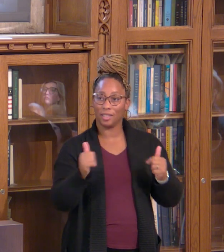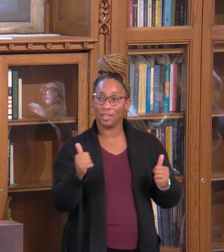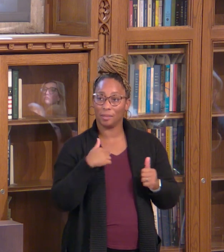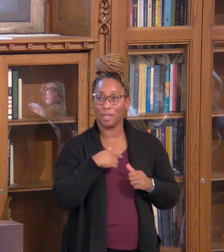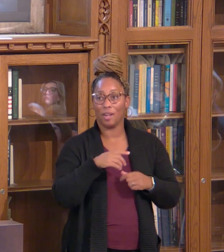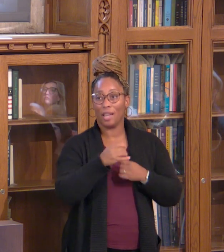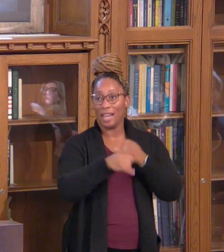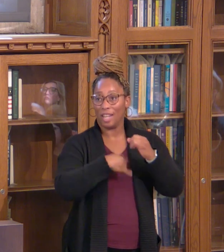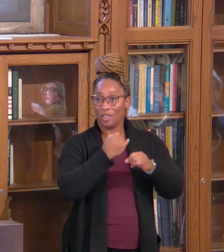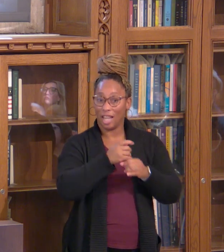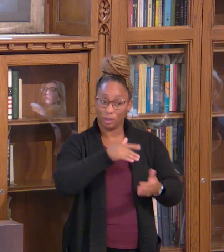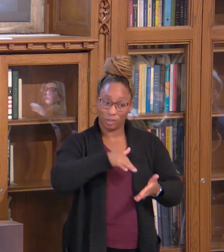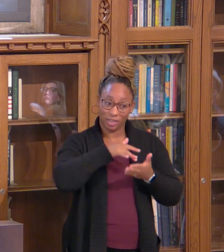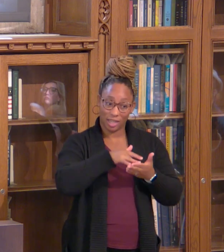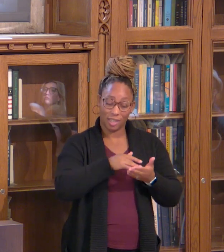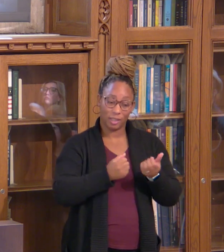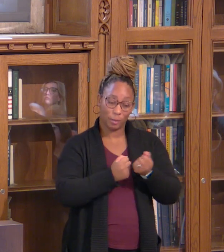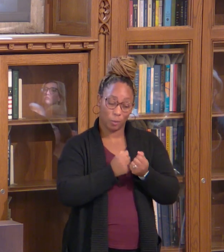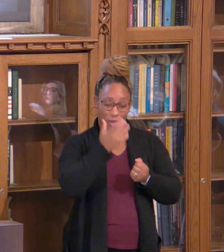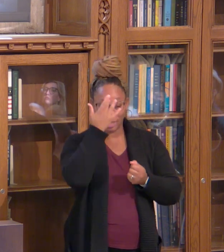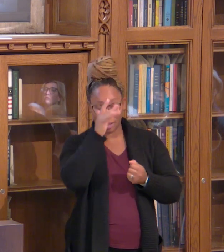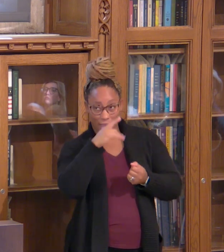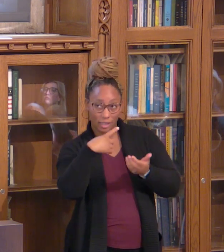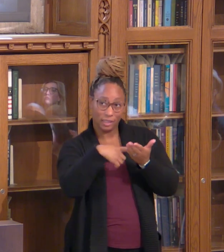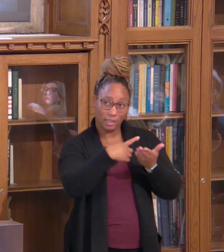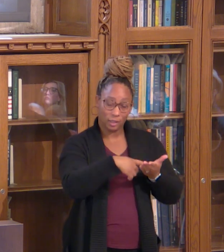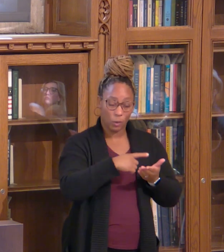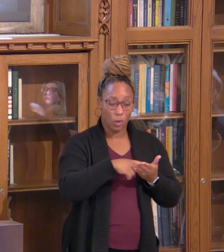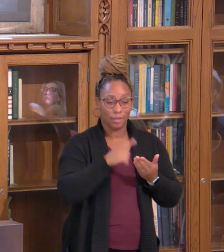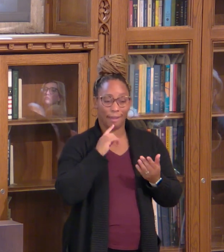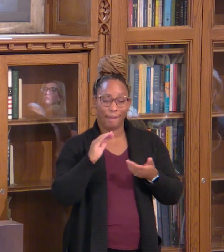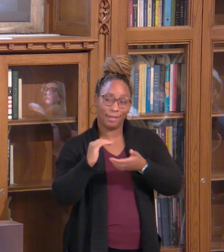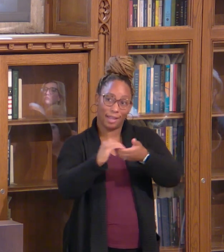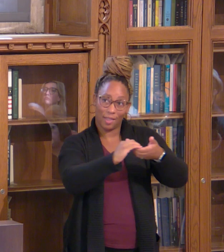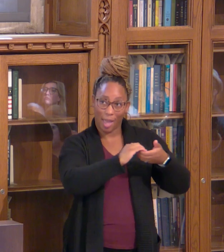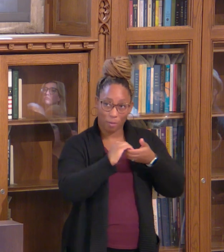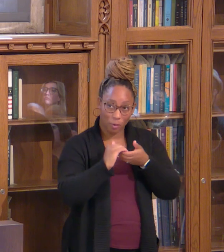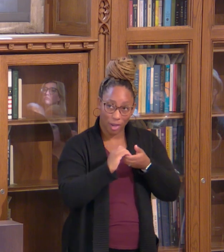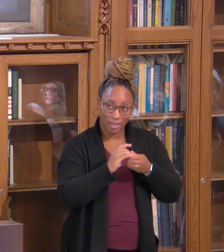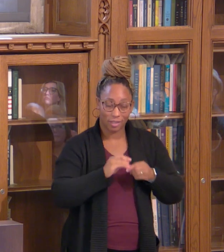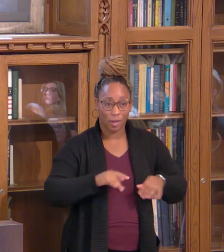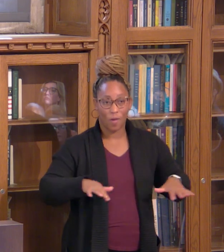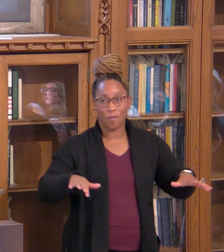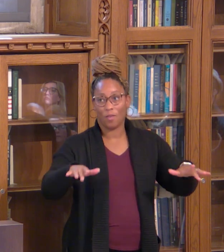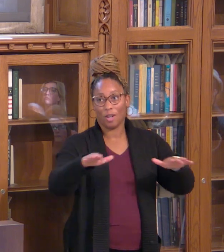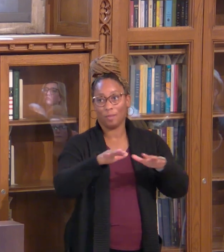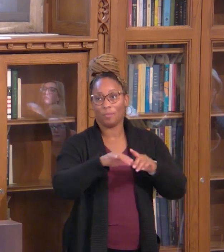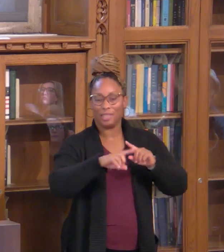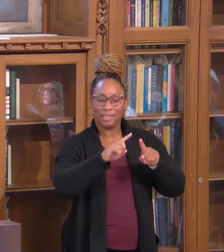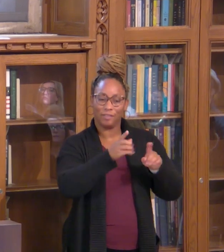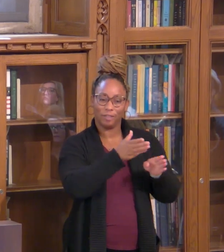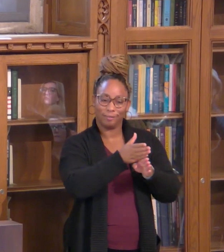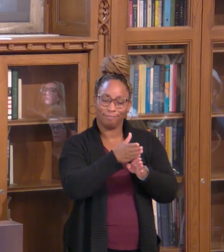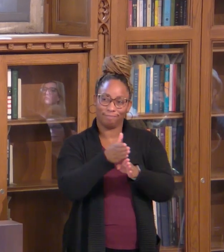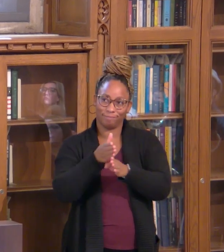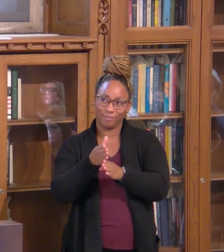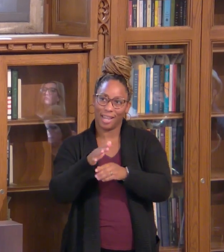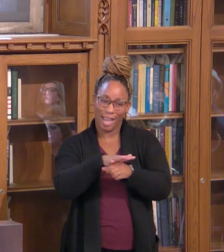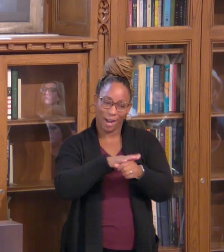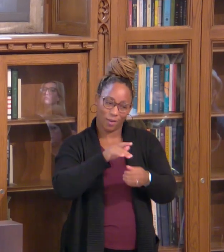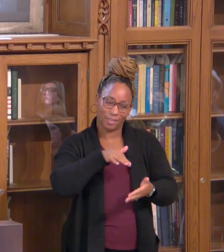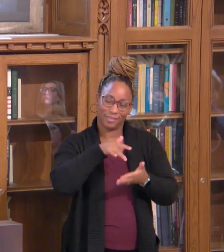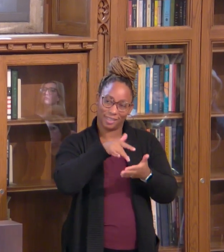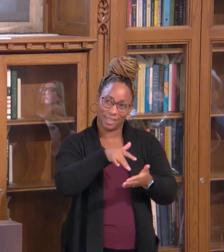Studies supports intellectual discourse and scarlety collaboration across a wide range of disciplines and areas